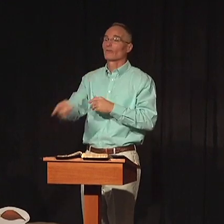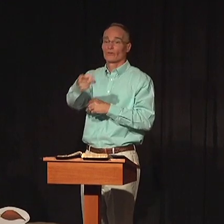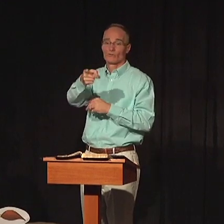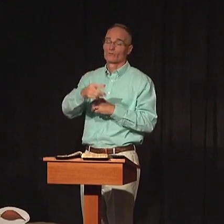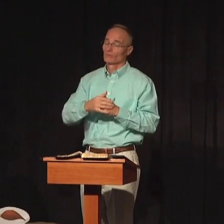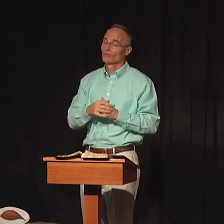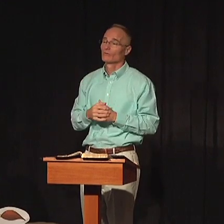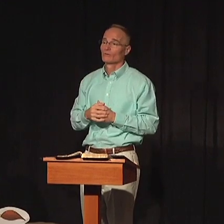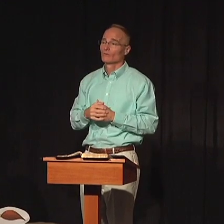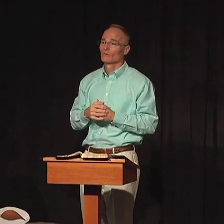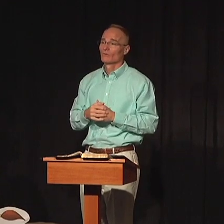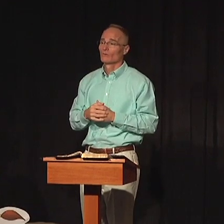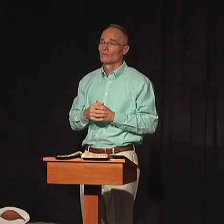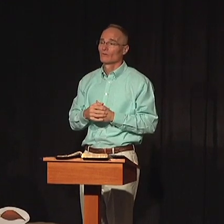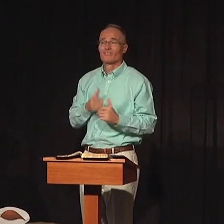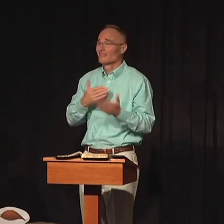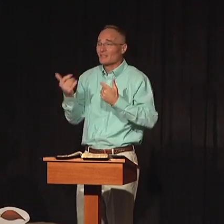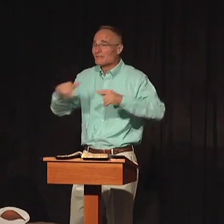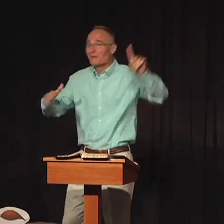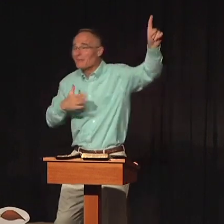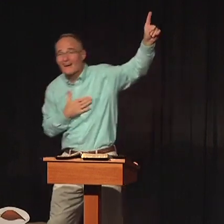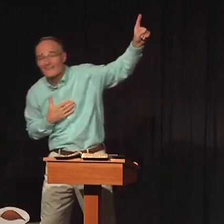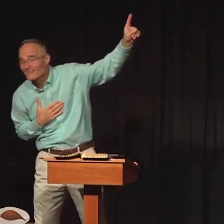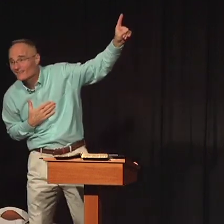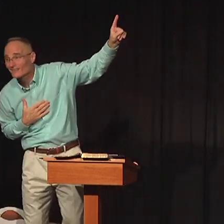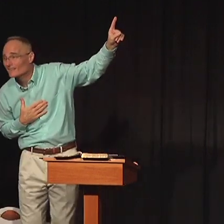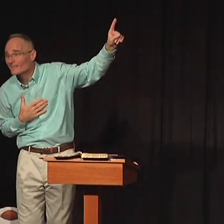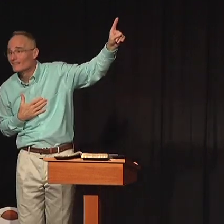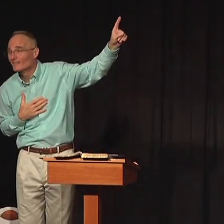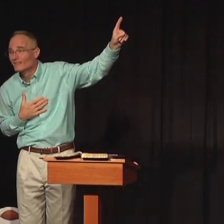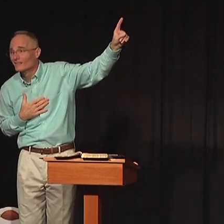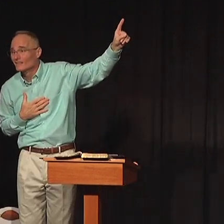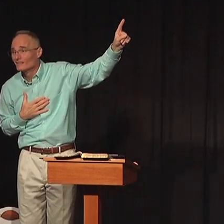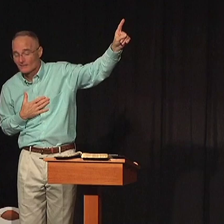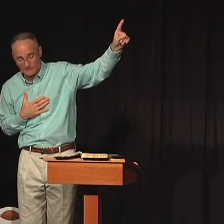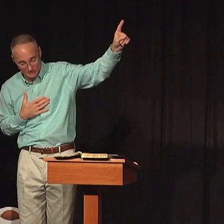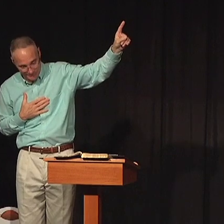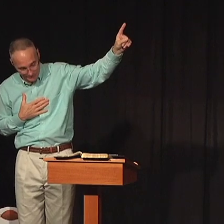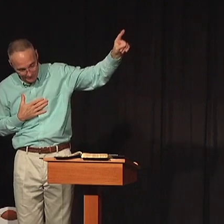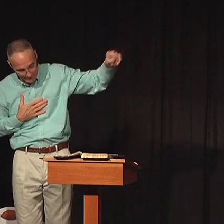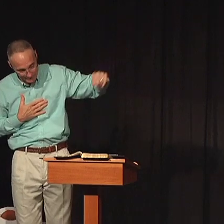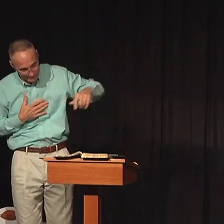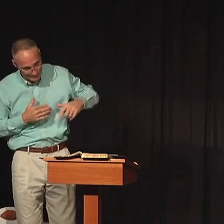You might be labeled a failure. It doesn't matter. He says, you're still mine.